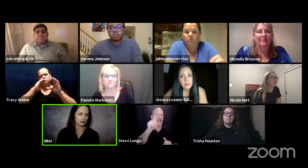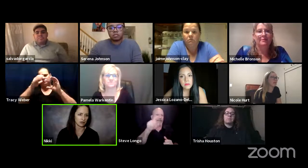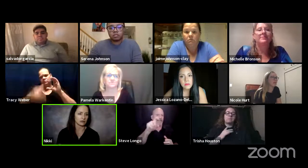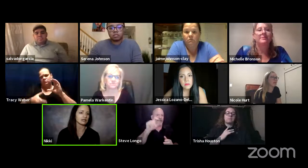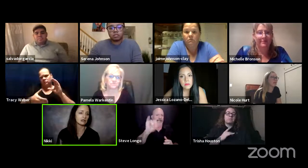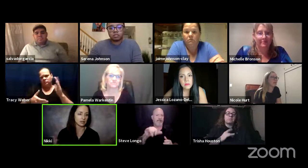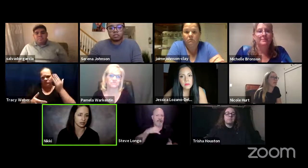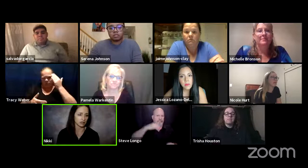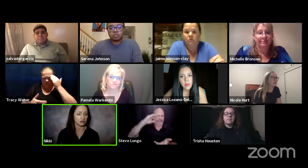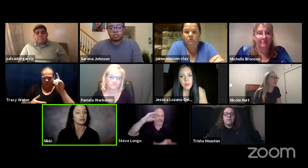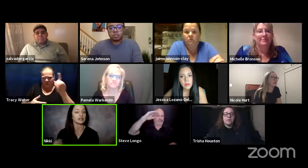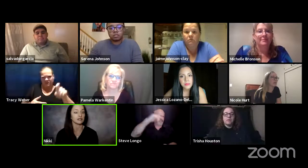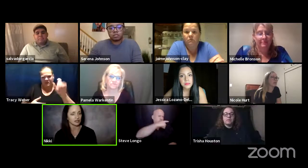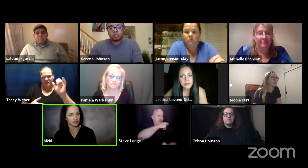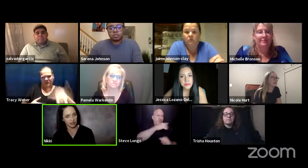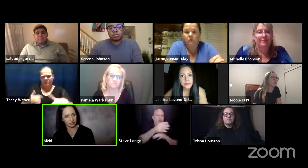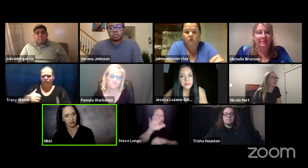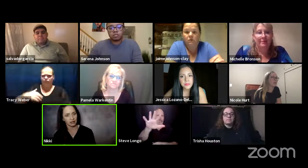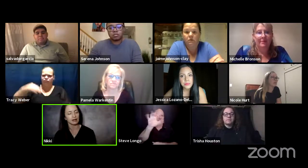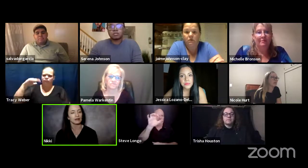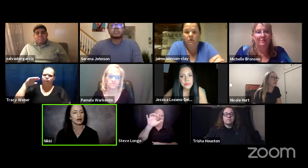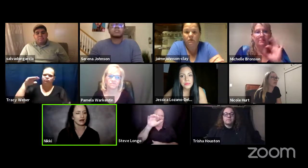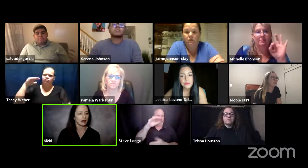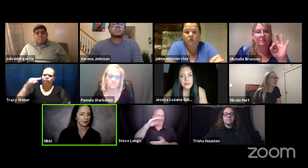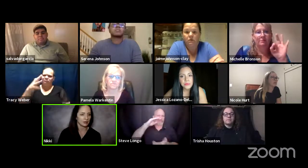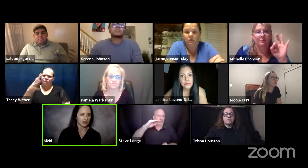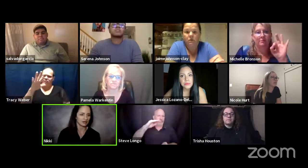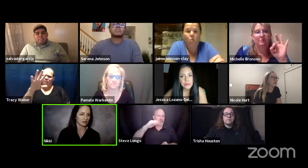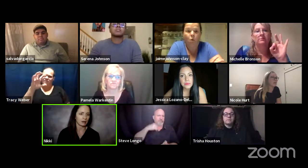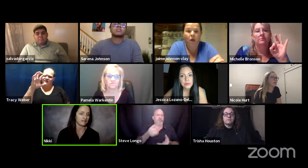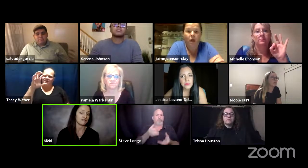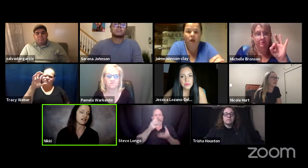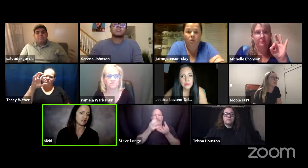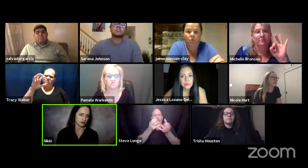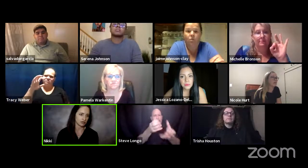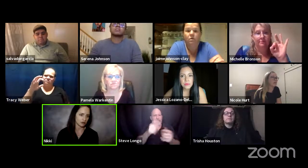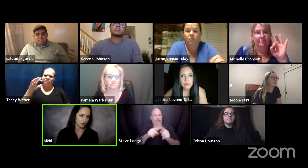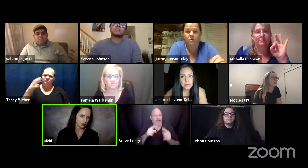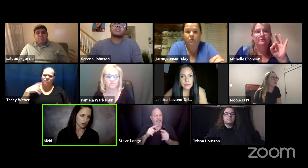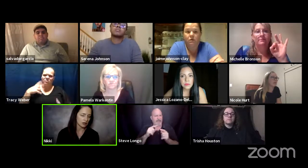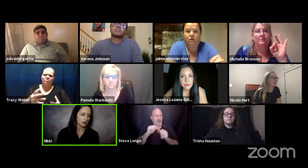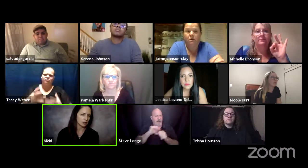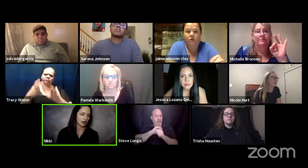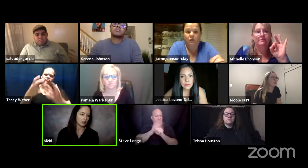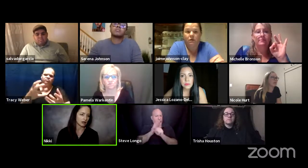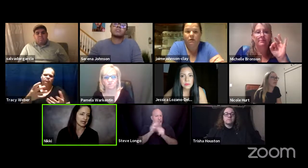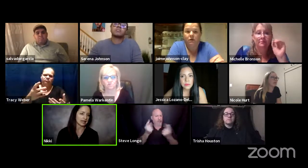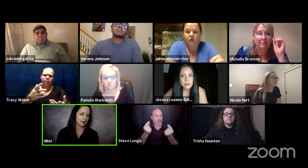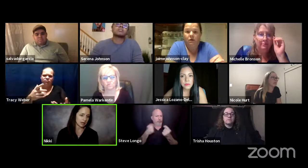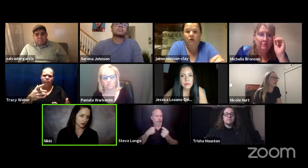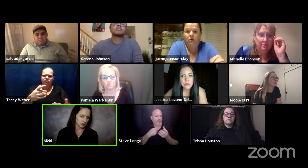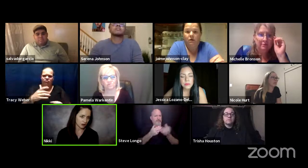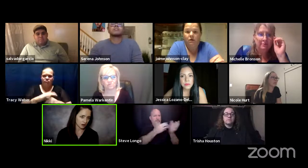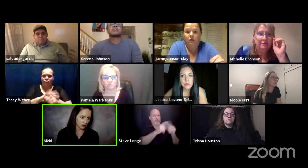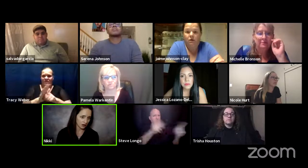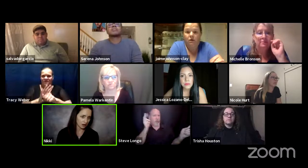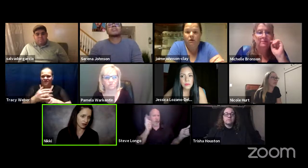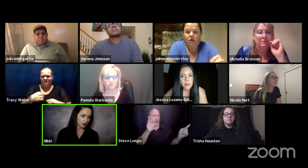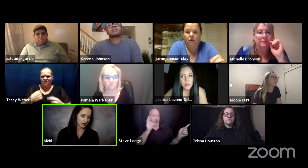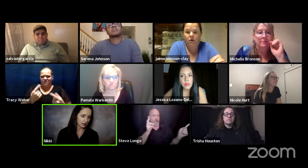not a miscommunication or a misunderstanding. I think I have probably 500 of those, but I can pass those along.